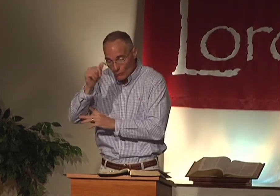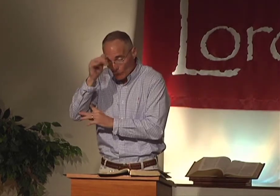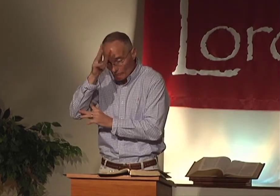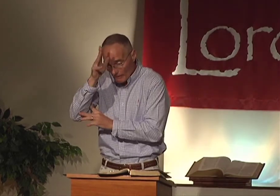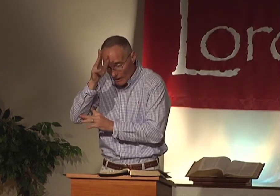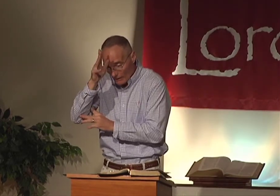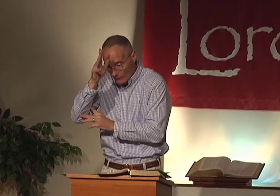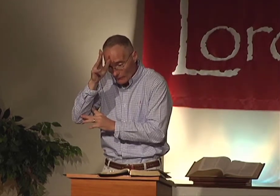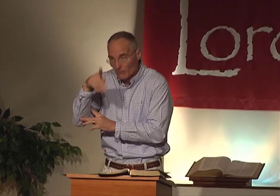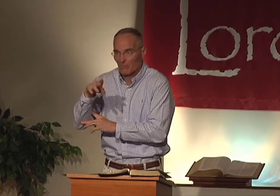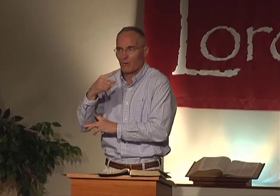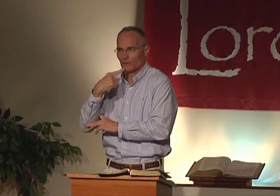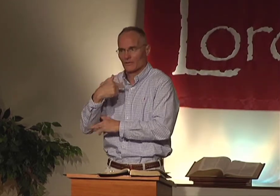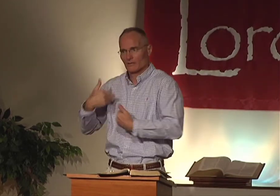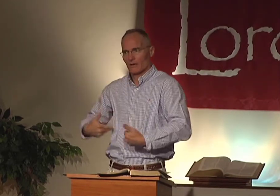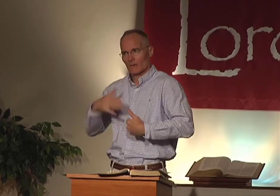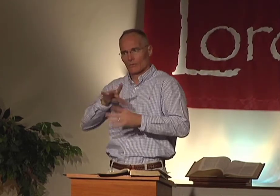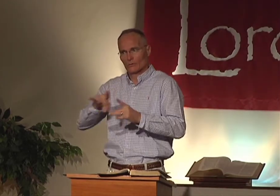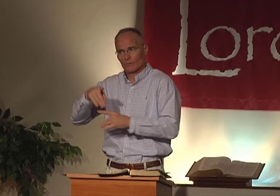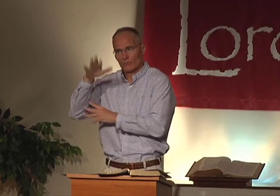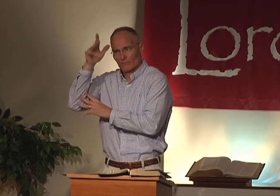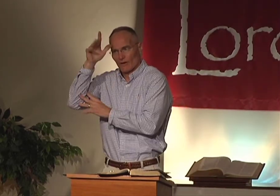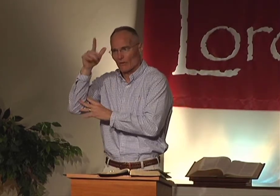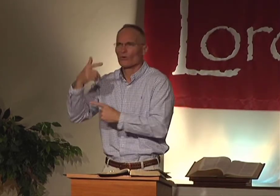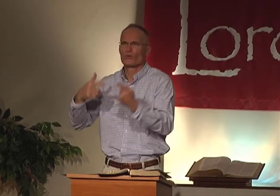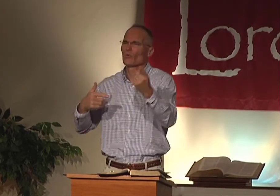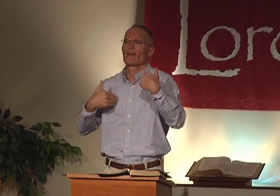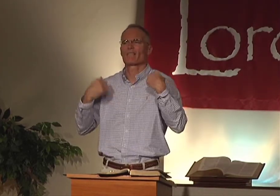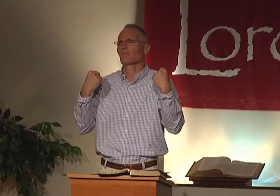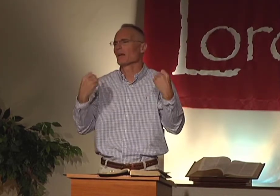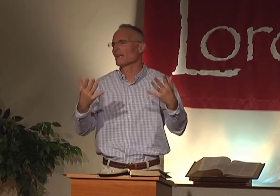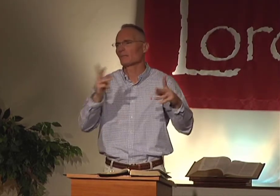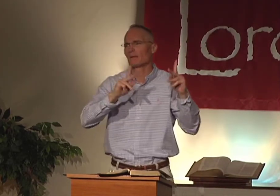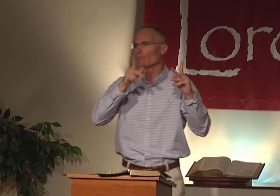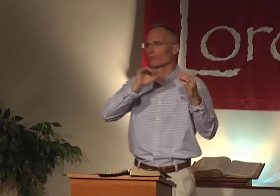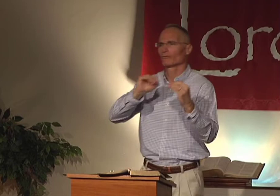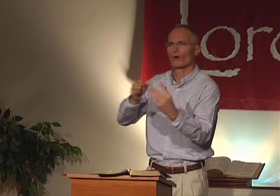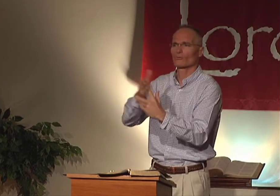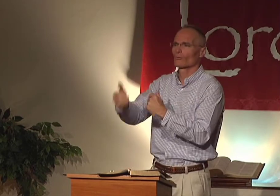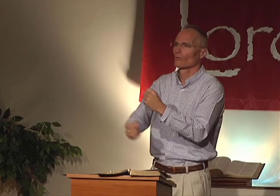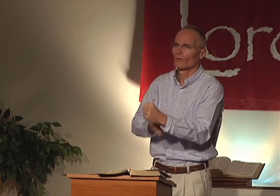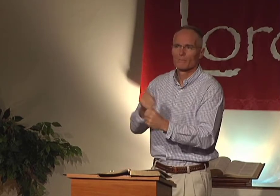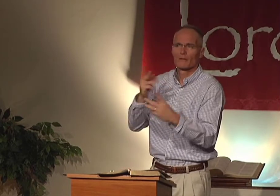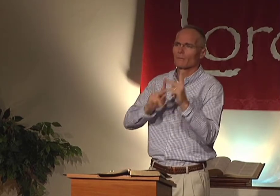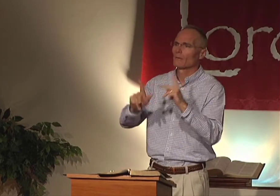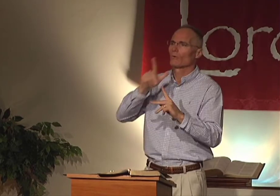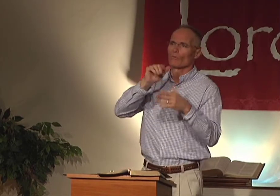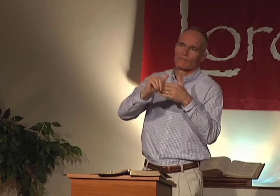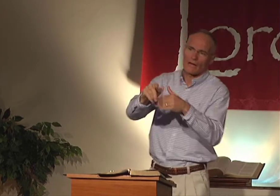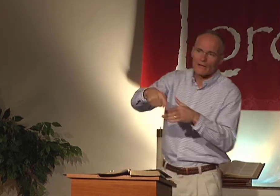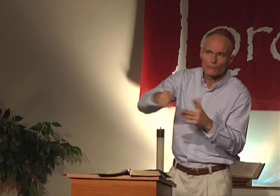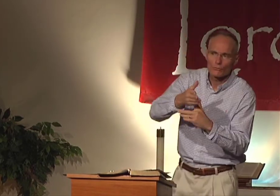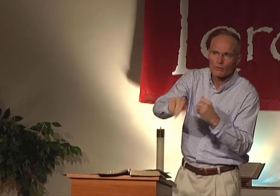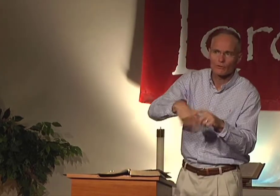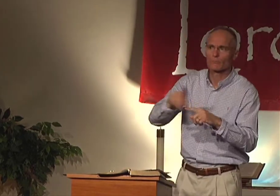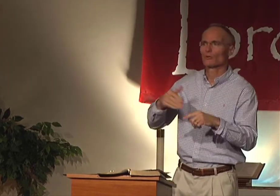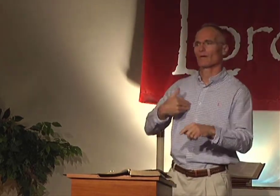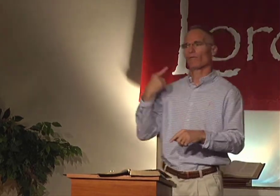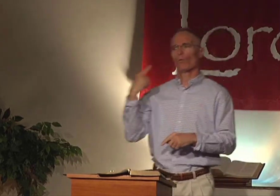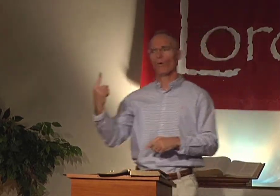As your spiritual father, Paul is saying. Like a spiritual father. We have many people who have taught through the years. Many people that we